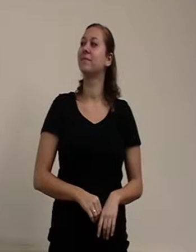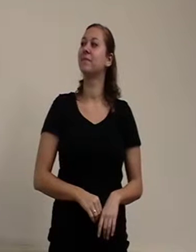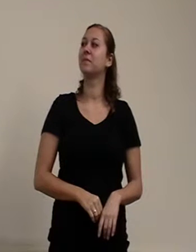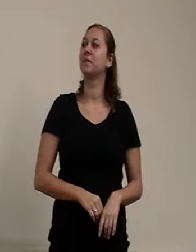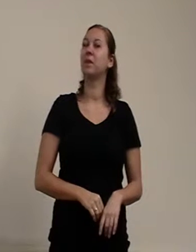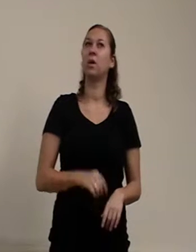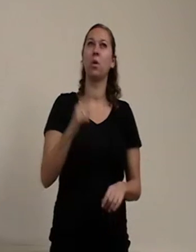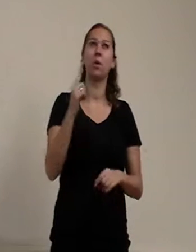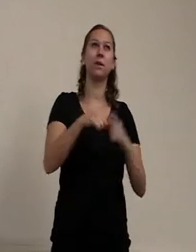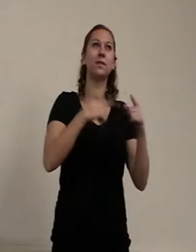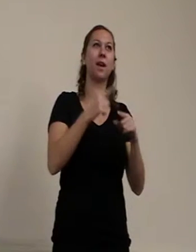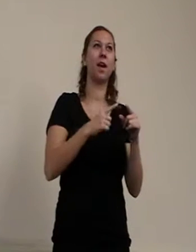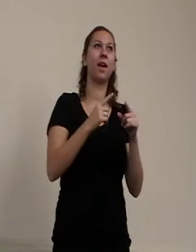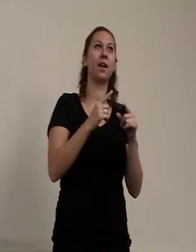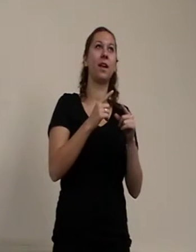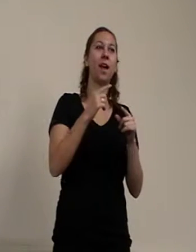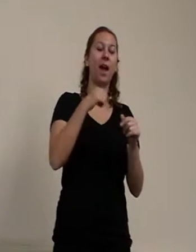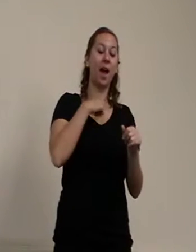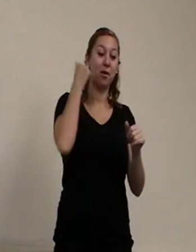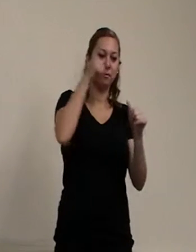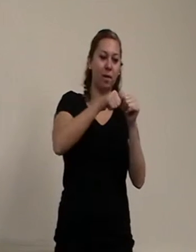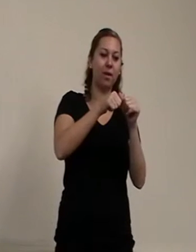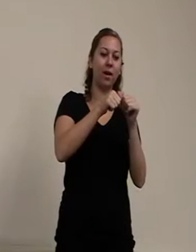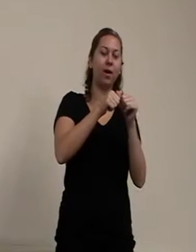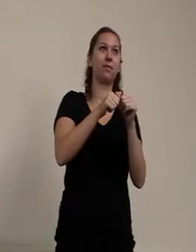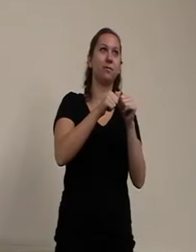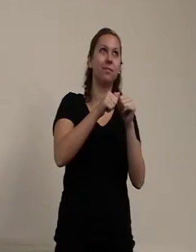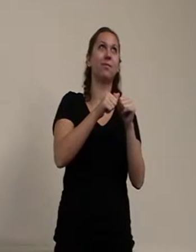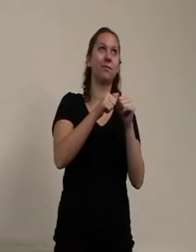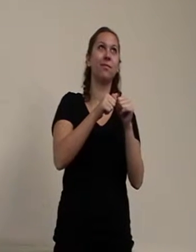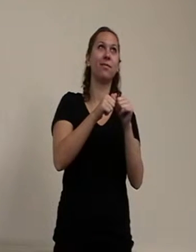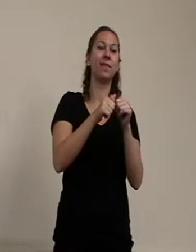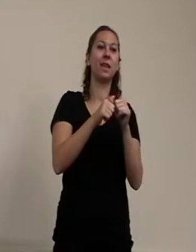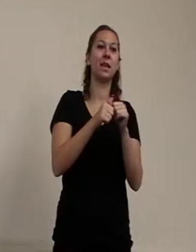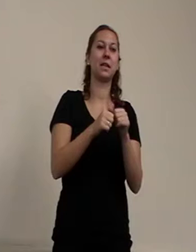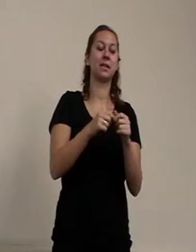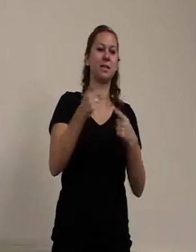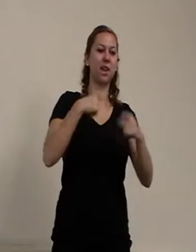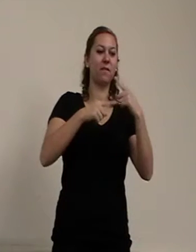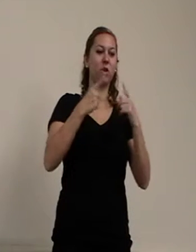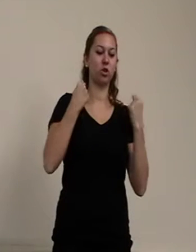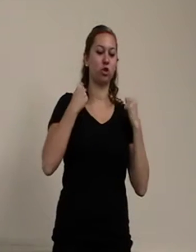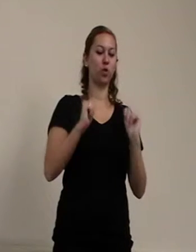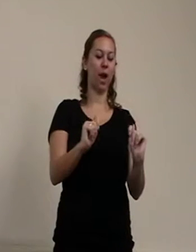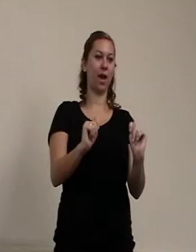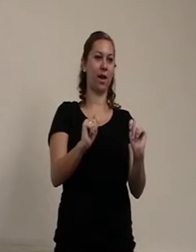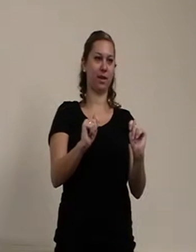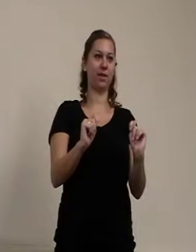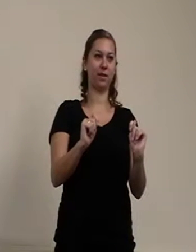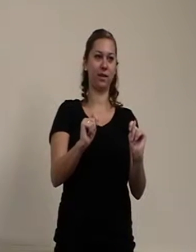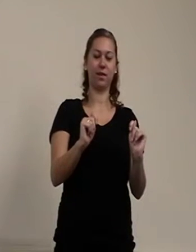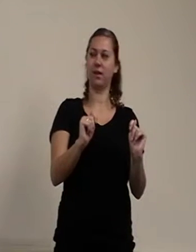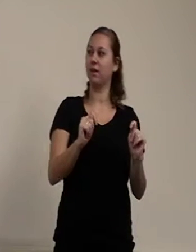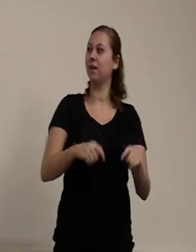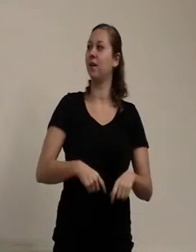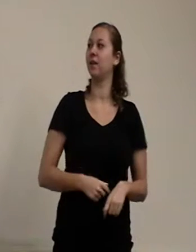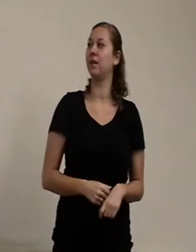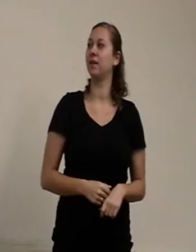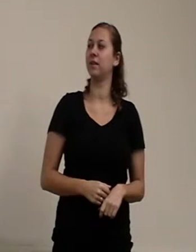realized I forgot a bunch of stuff. One sign I remember very clearly is the sign for try. And that sign in ASL is try,